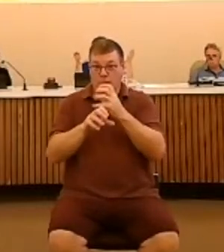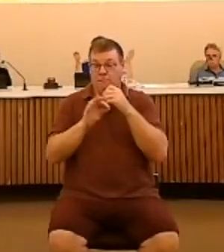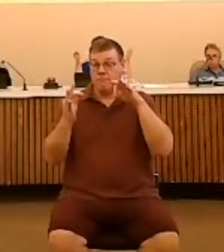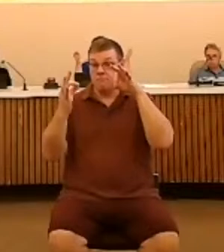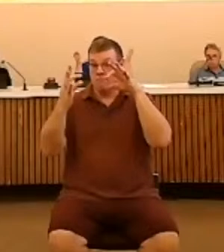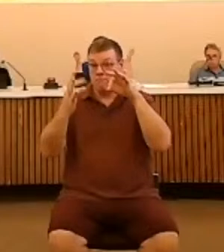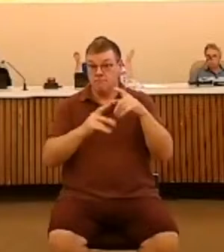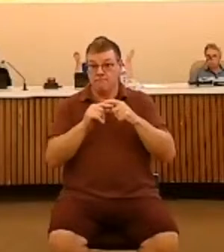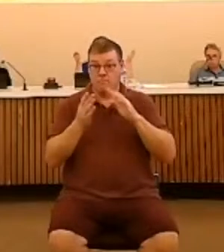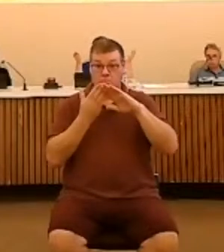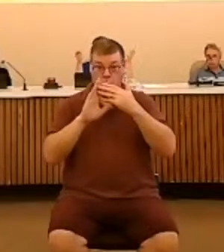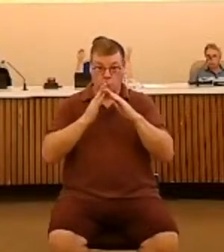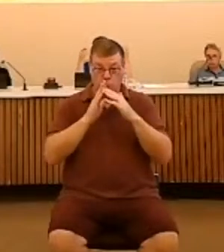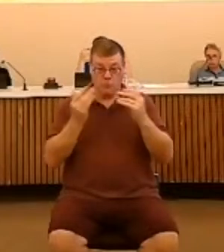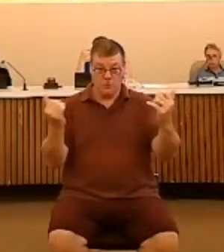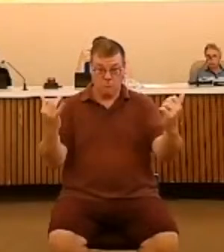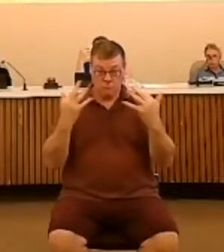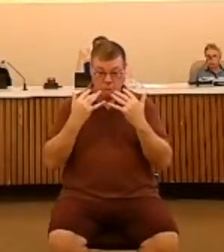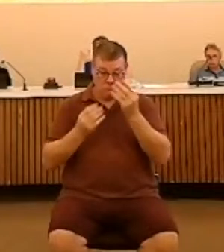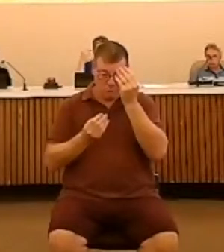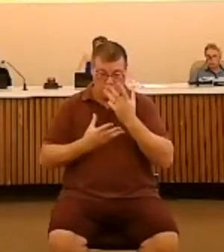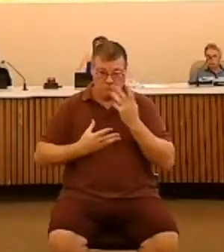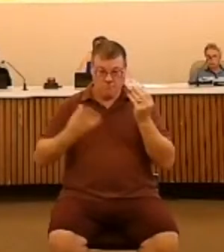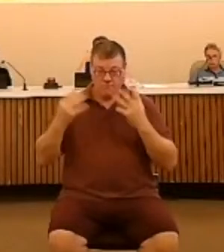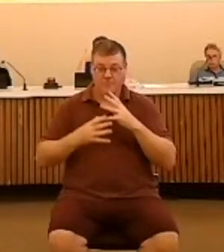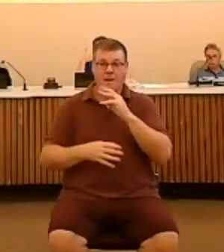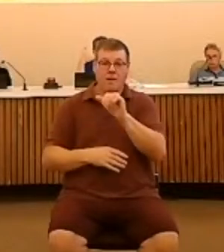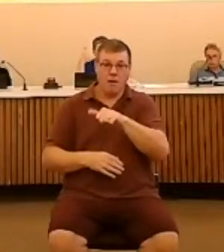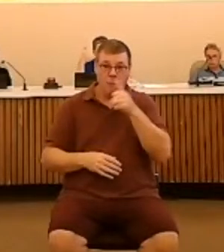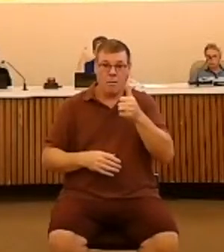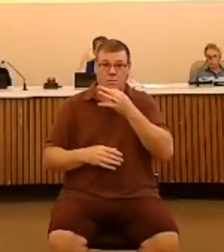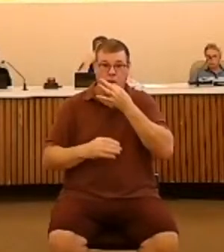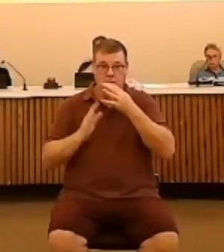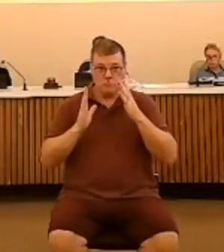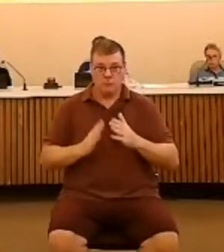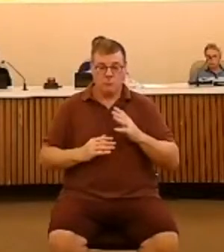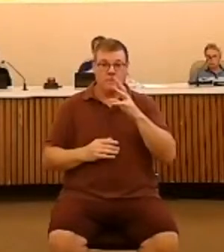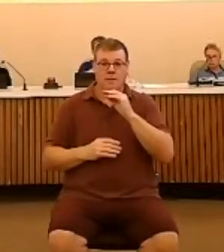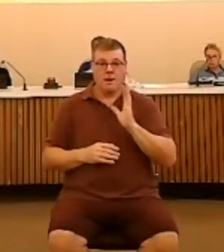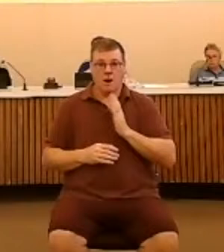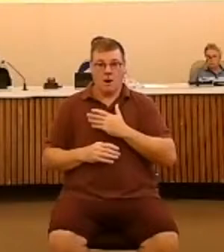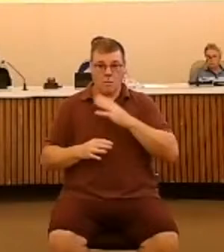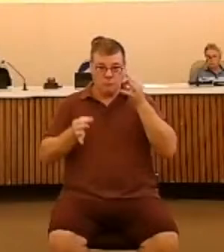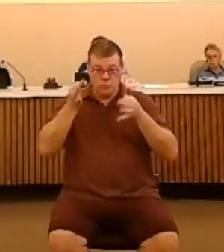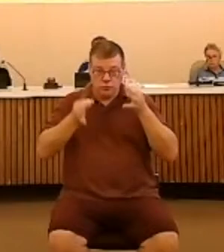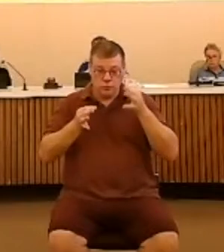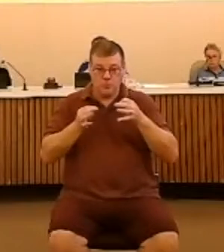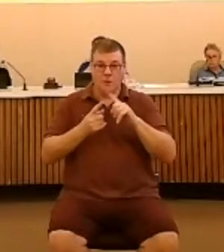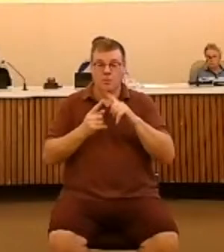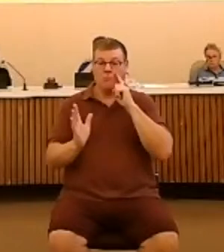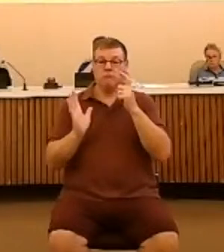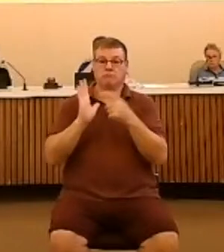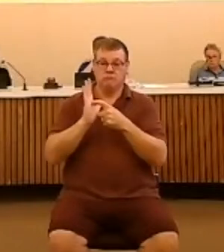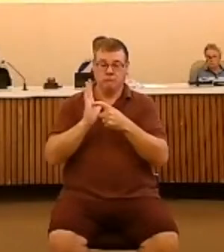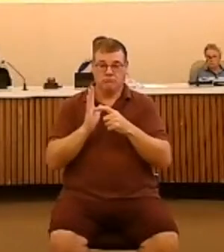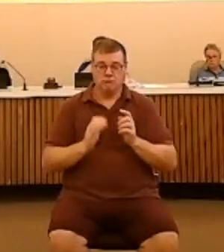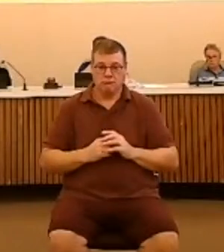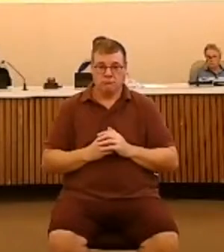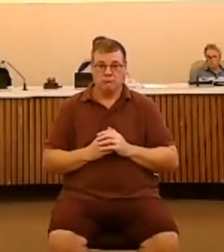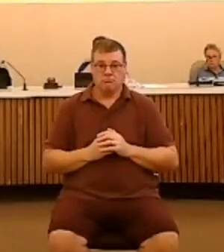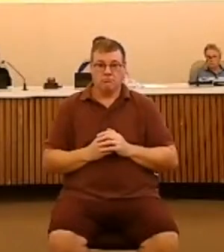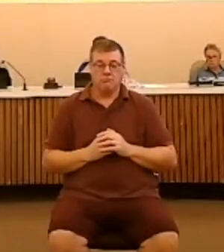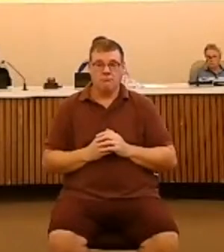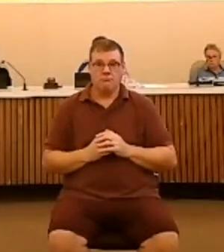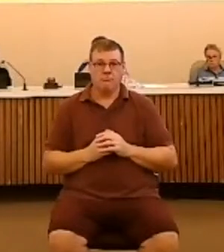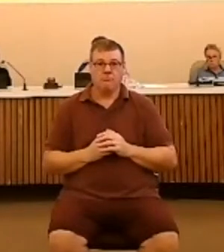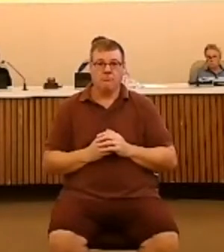community, as well as other experts and our own judgment to identify